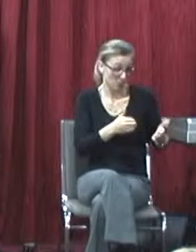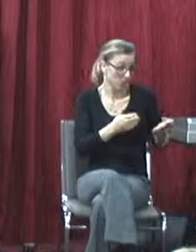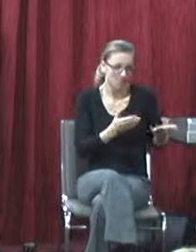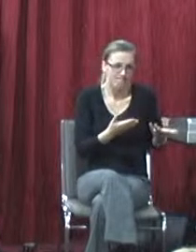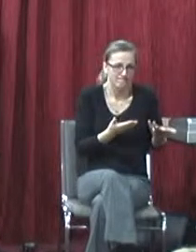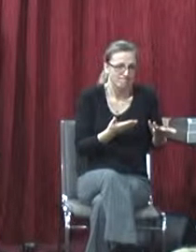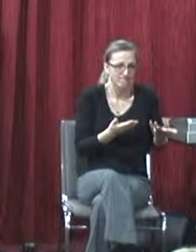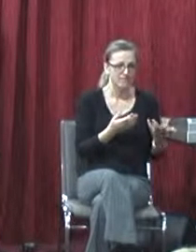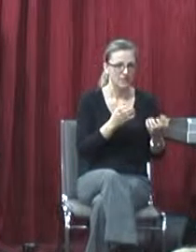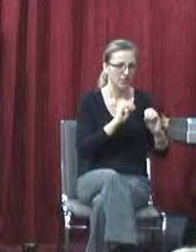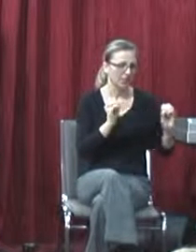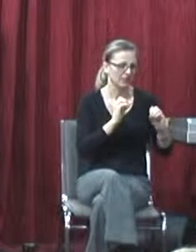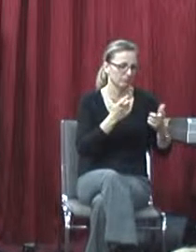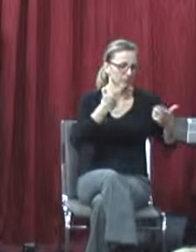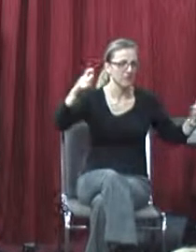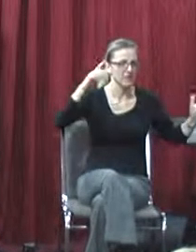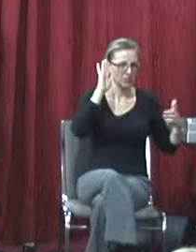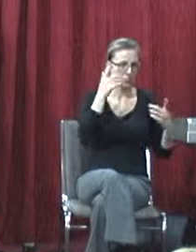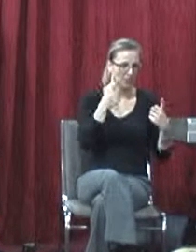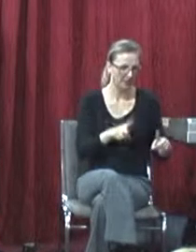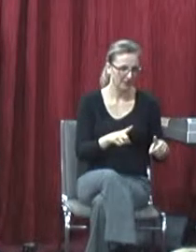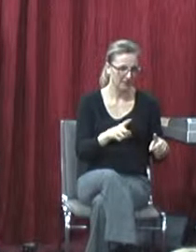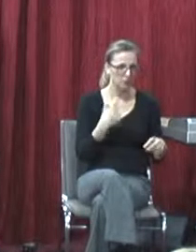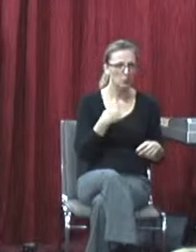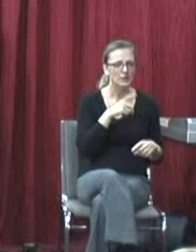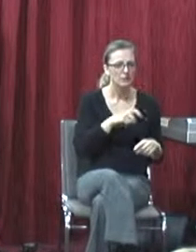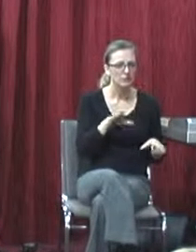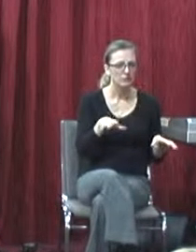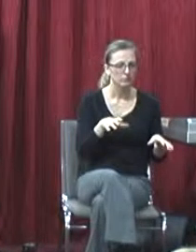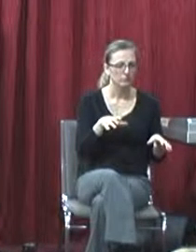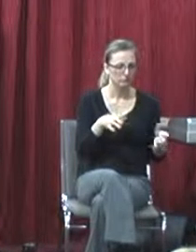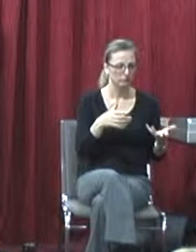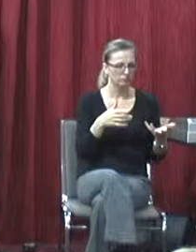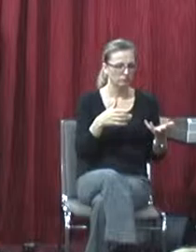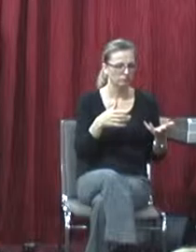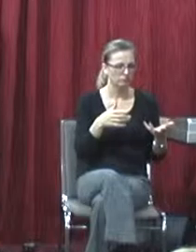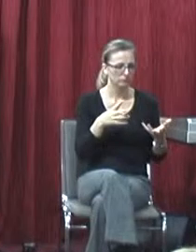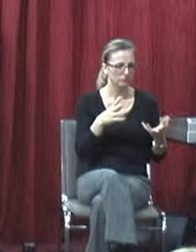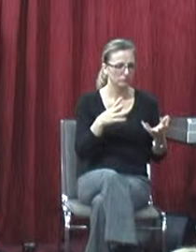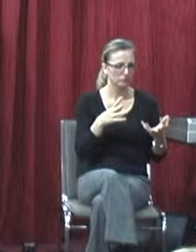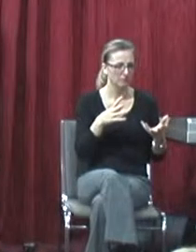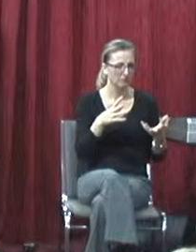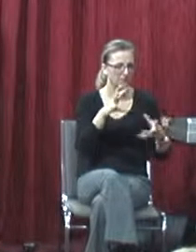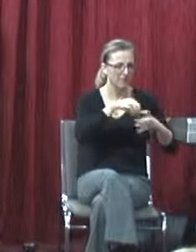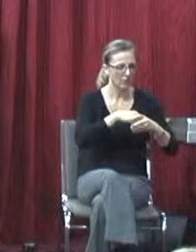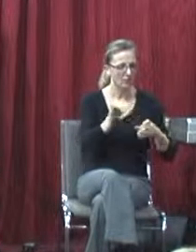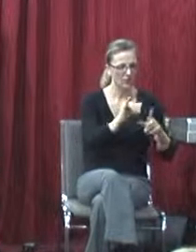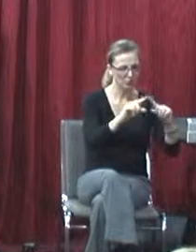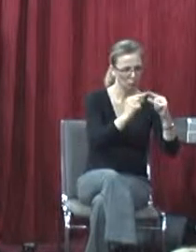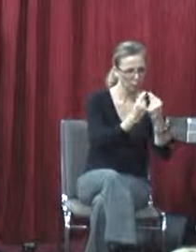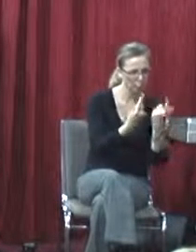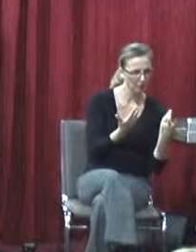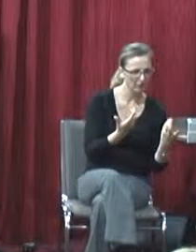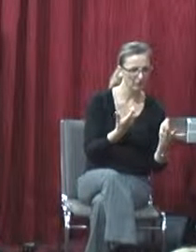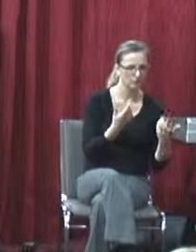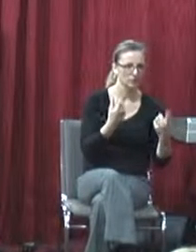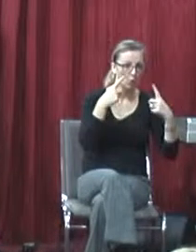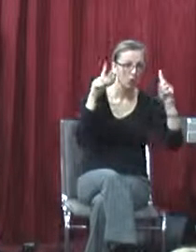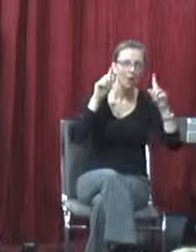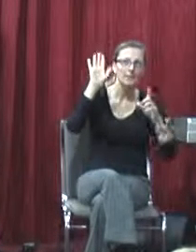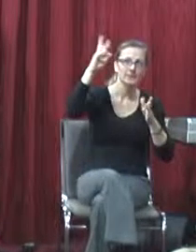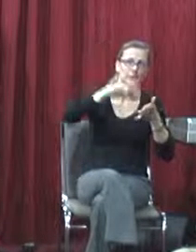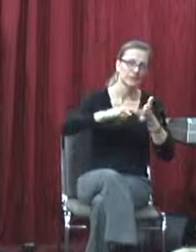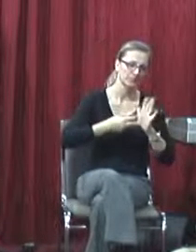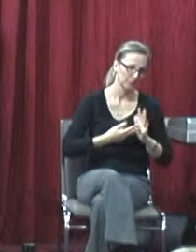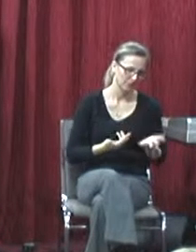as an individual. We couldn't do anything as a group. So for the kingdom of God to grow and develop and to accomplish its purposes,